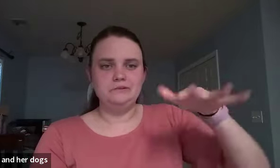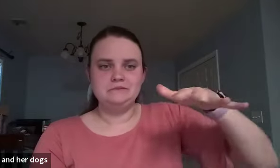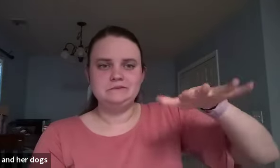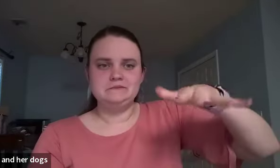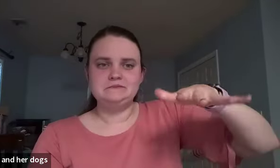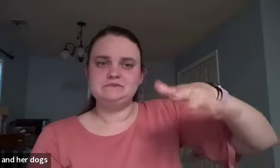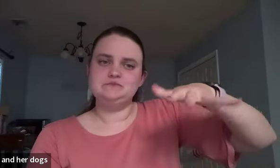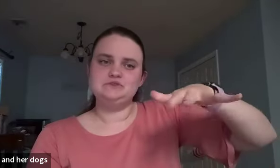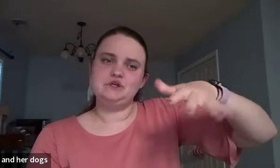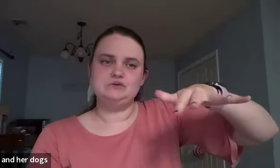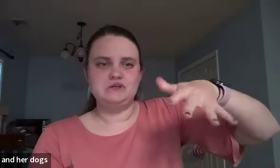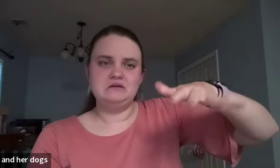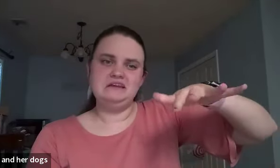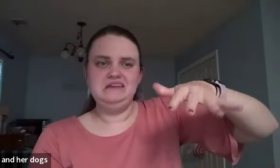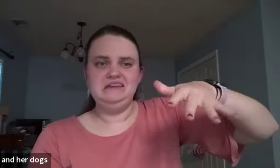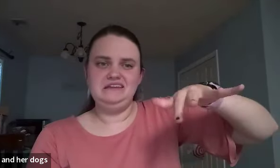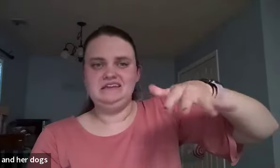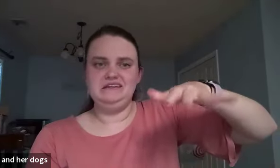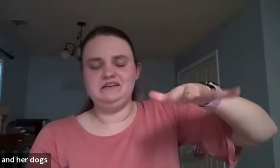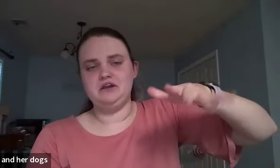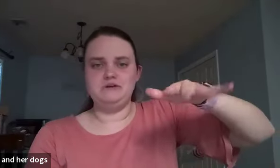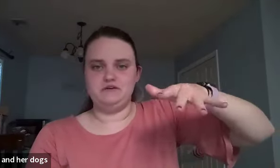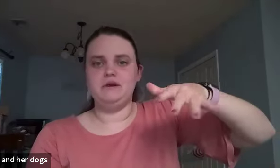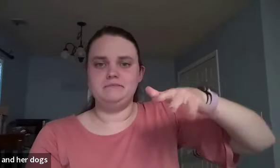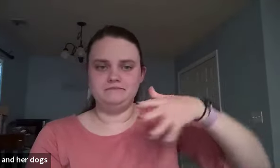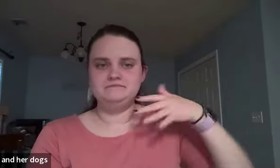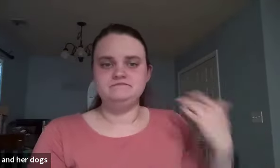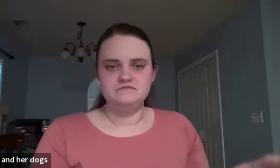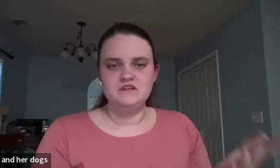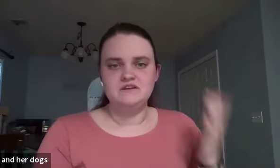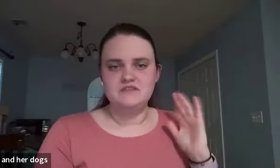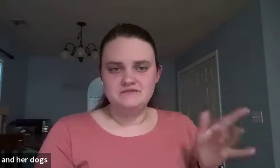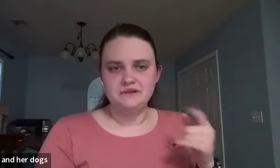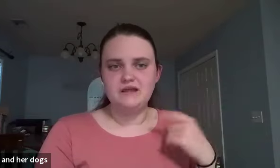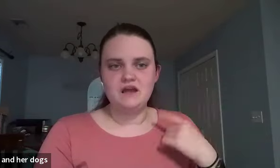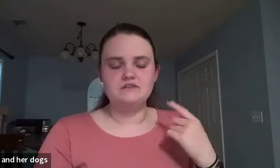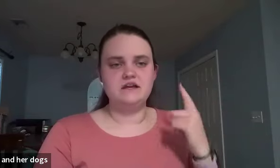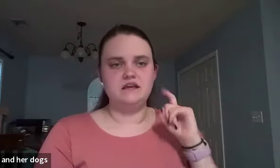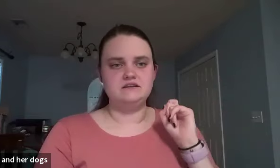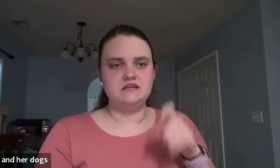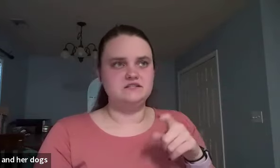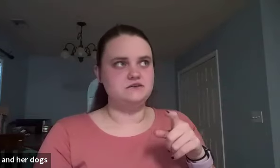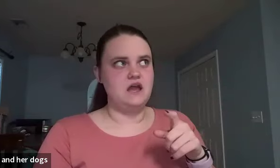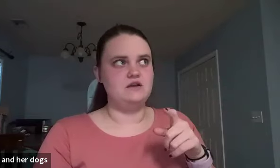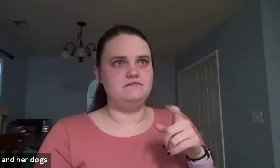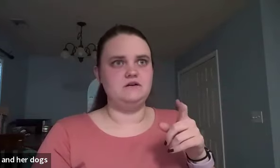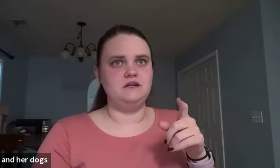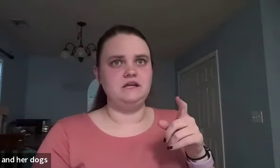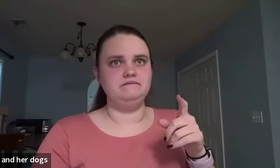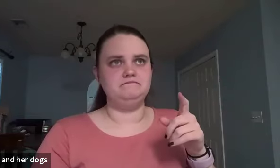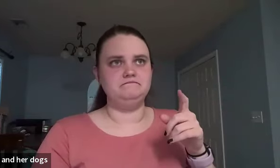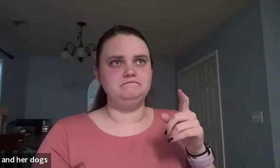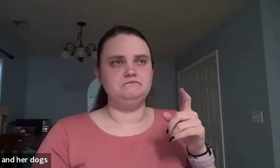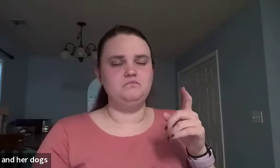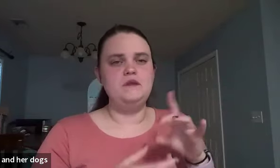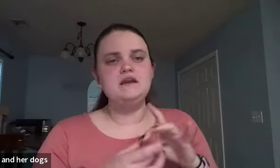Or so. Like, yeah, it could go either way. Thankfully, a lot of like signs for that are very we